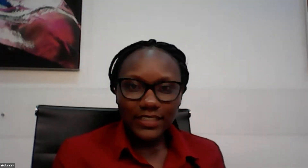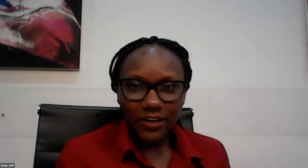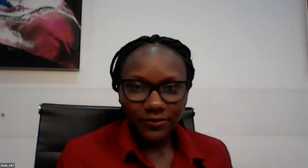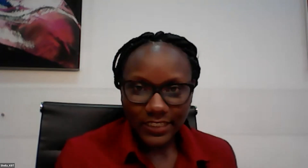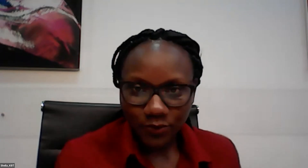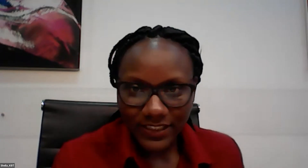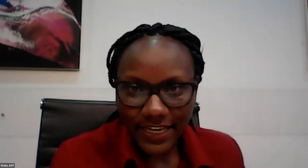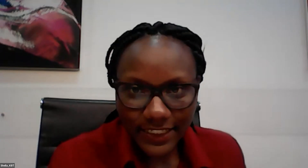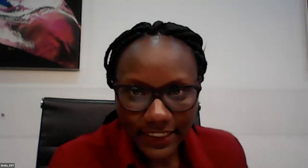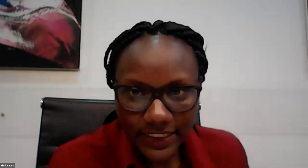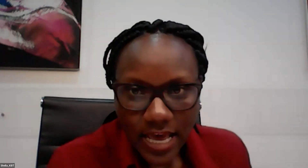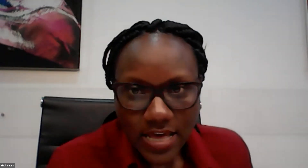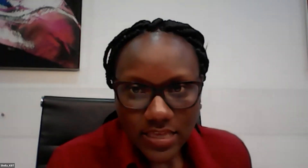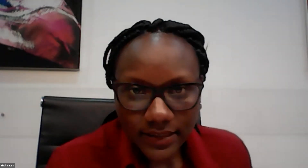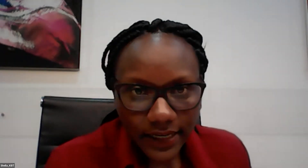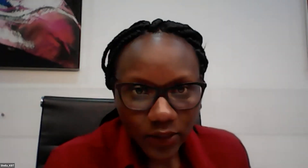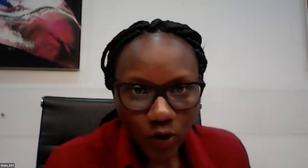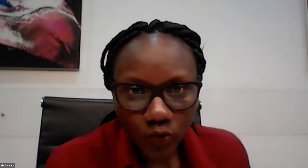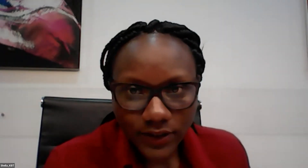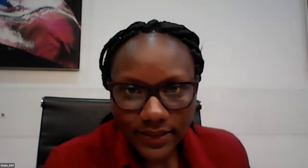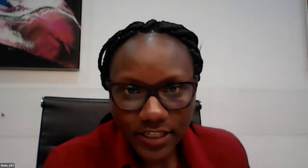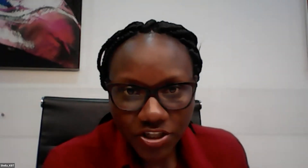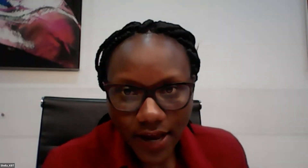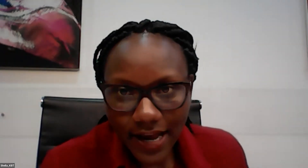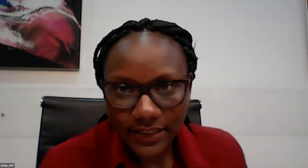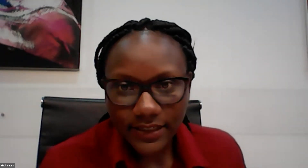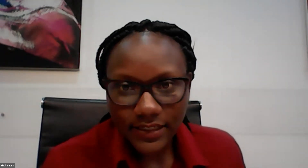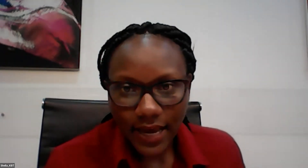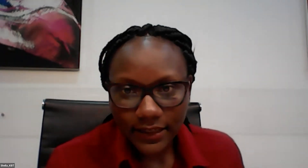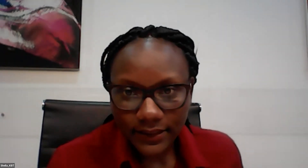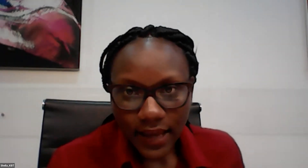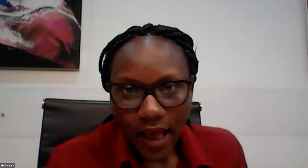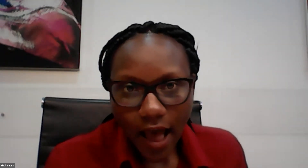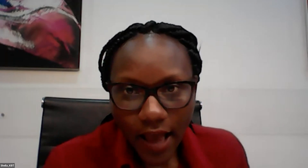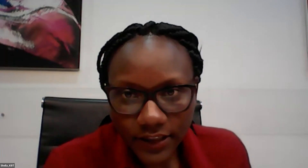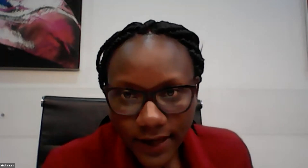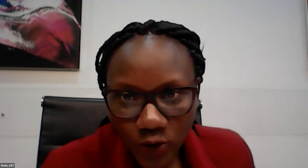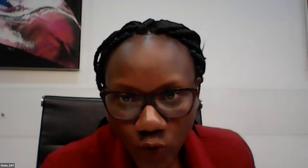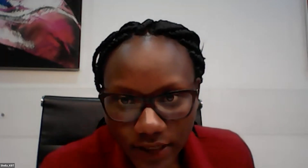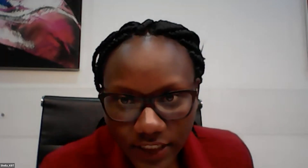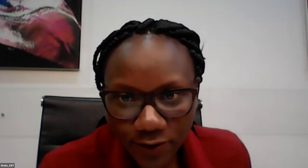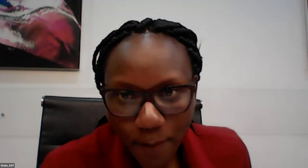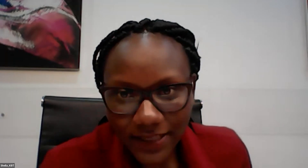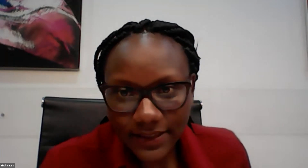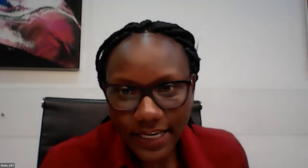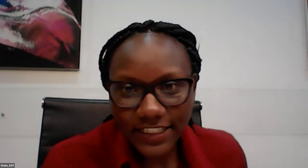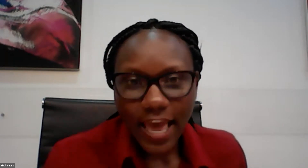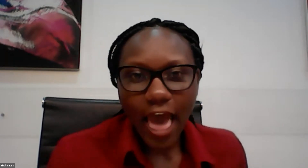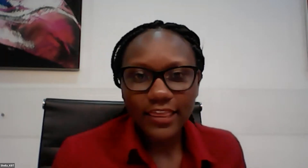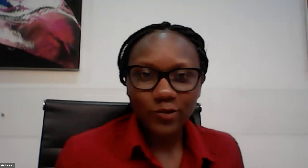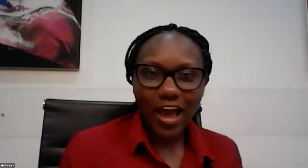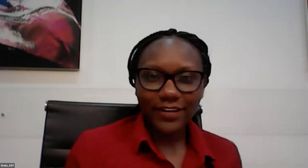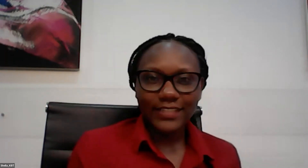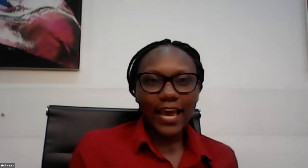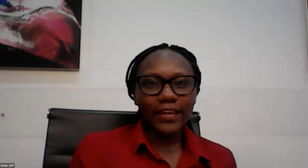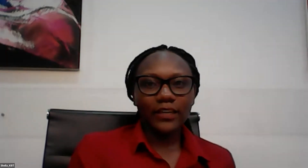33% is advanced prosthetics. The second one was seizure assistant at 24%.